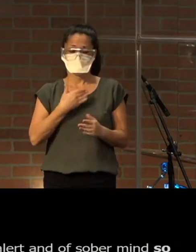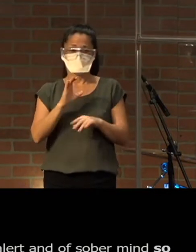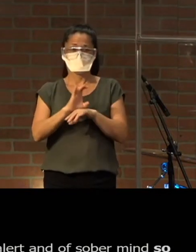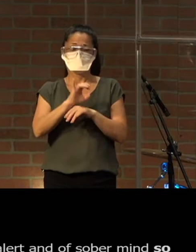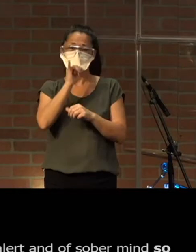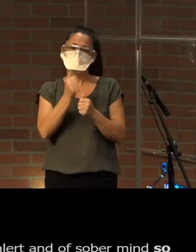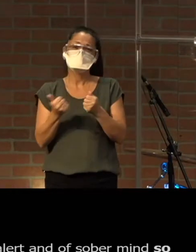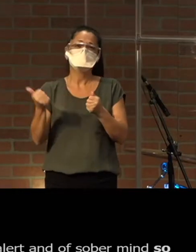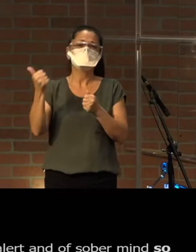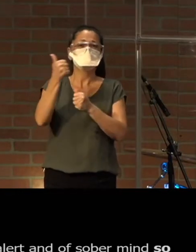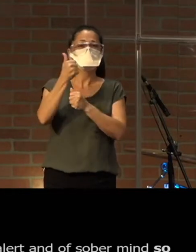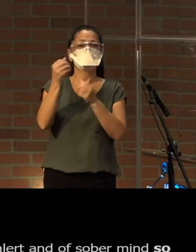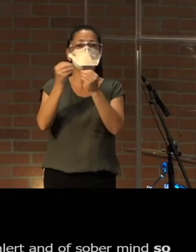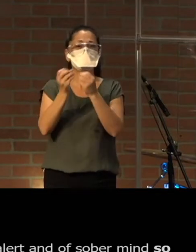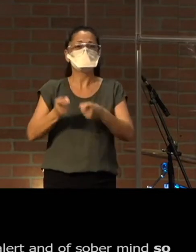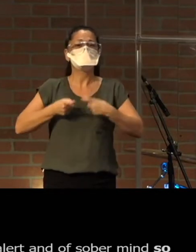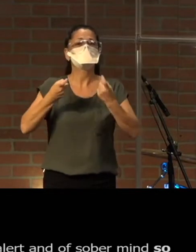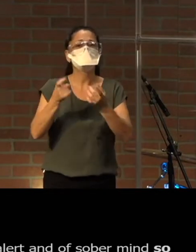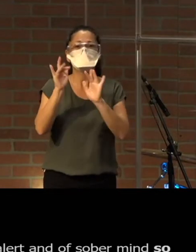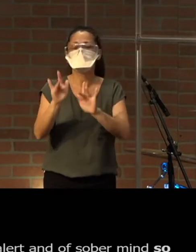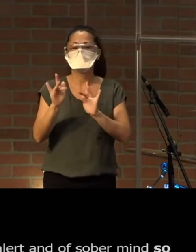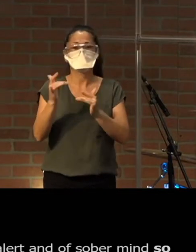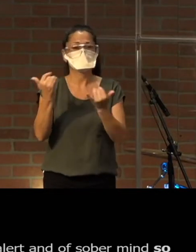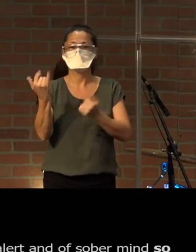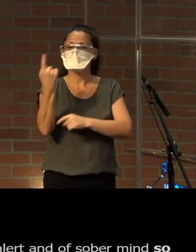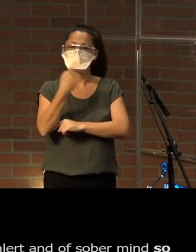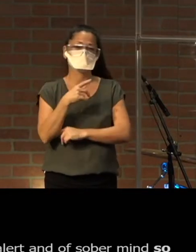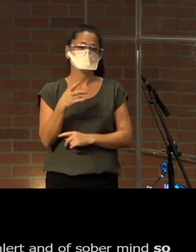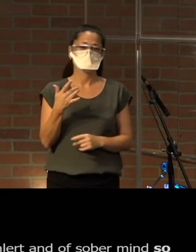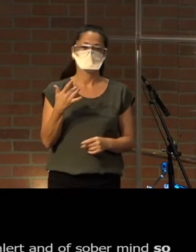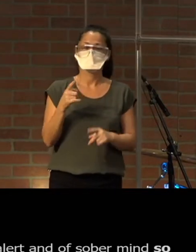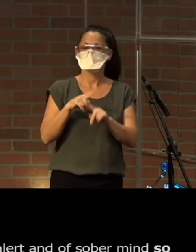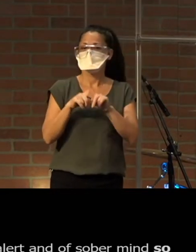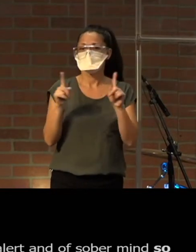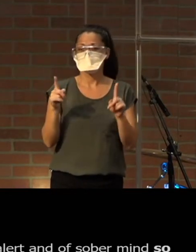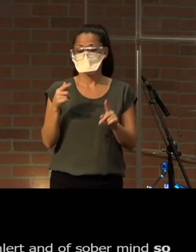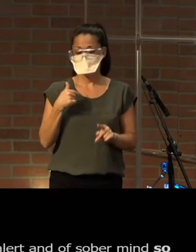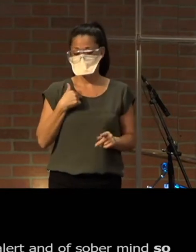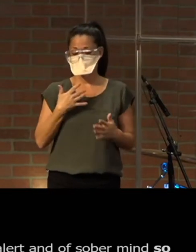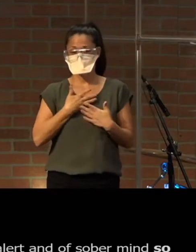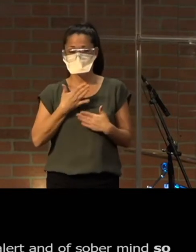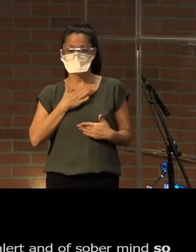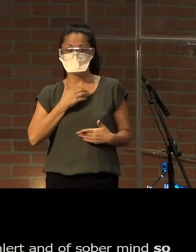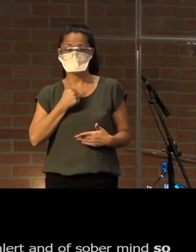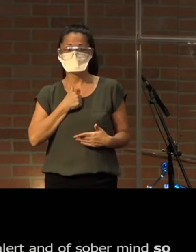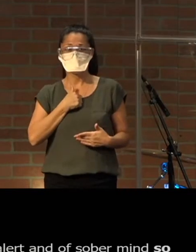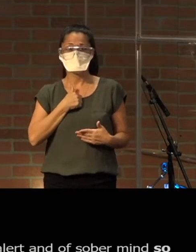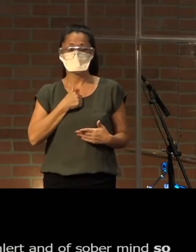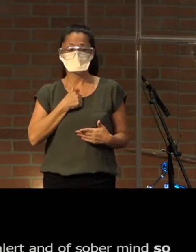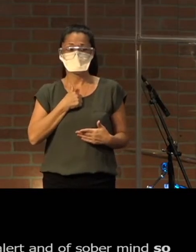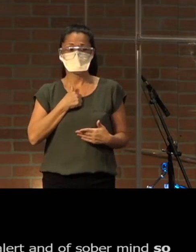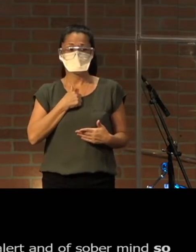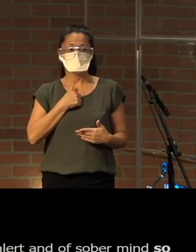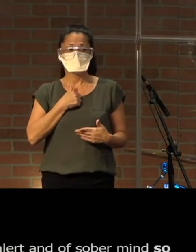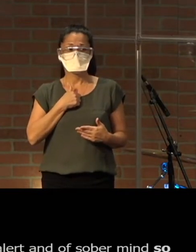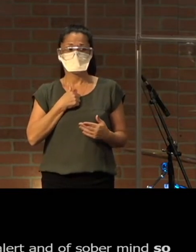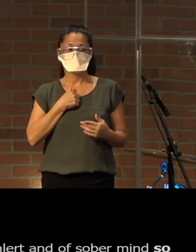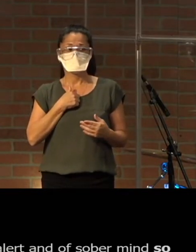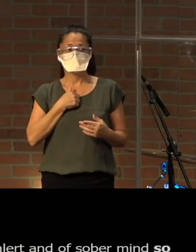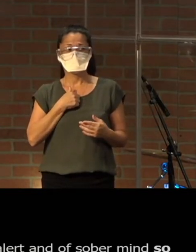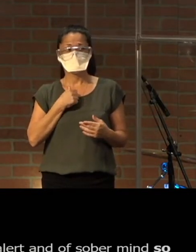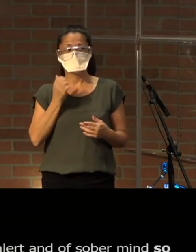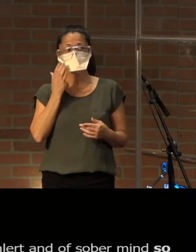days. I fear that too many of us, myself included, are thriving on a confirmation